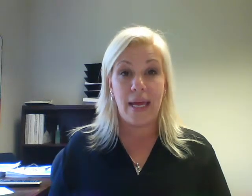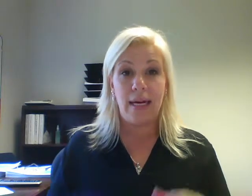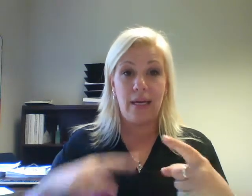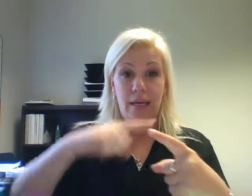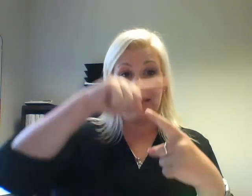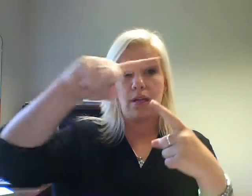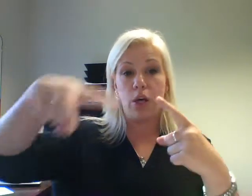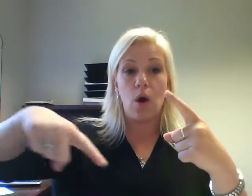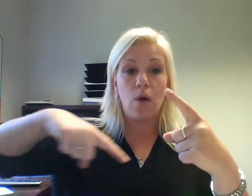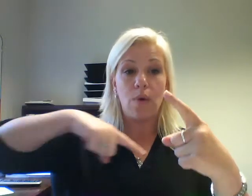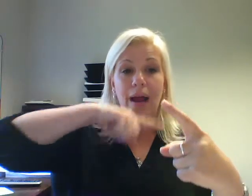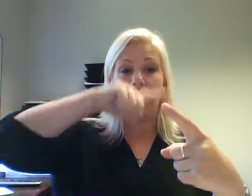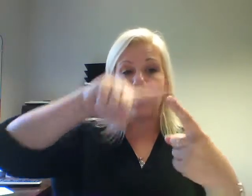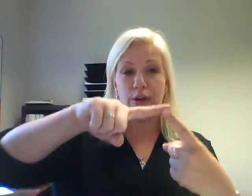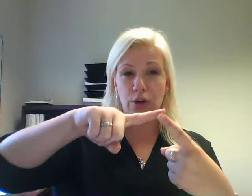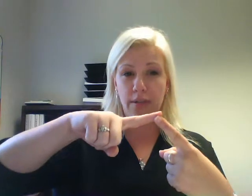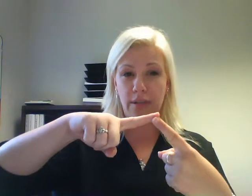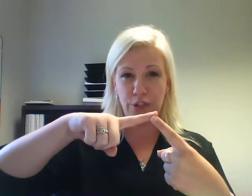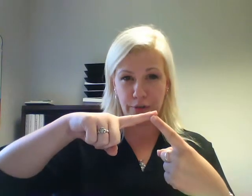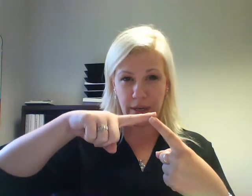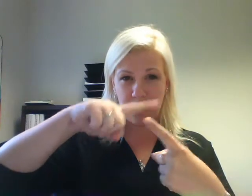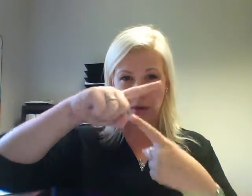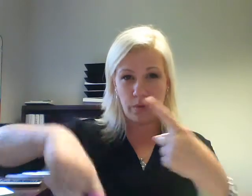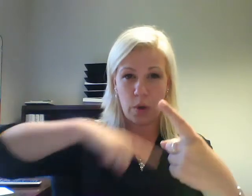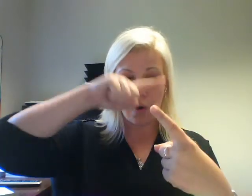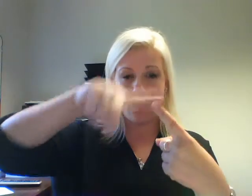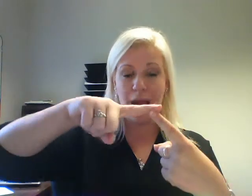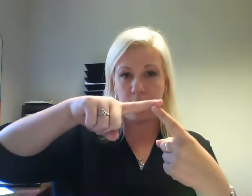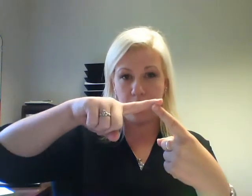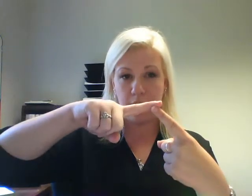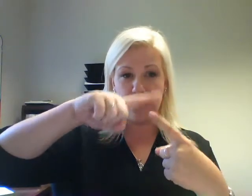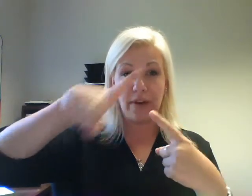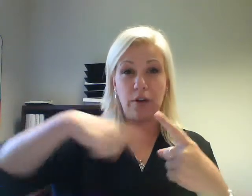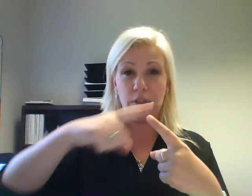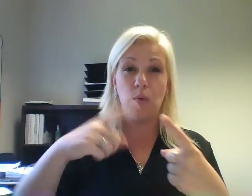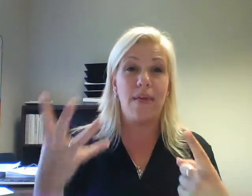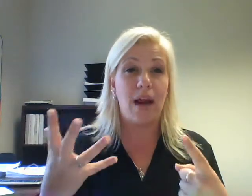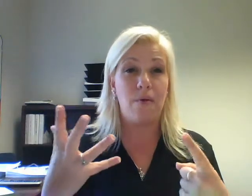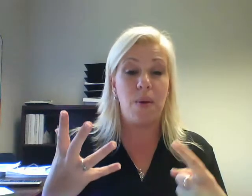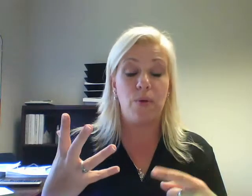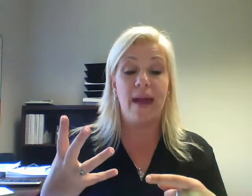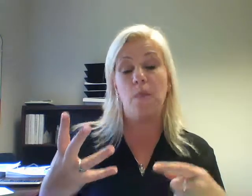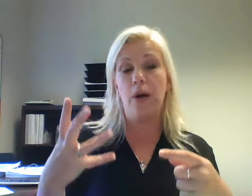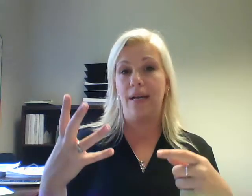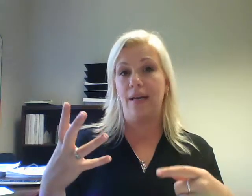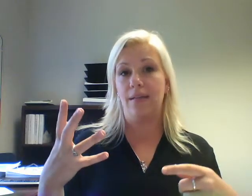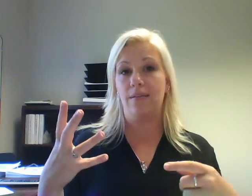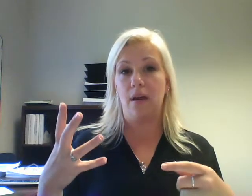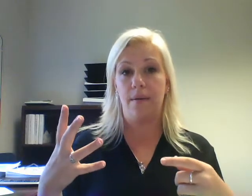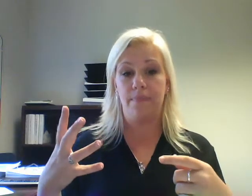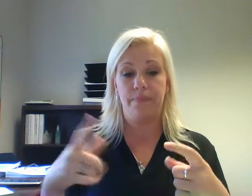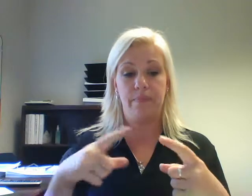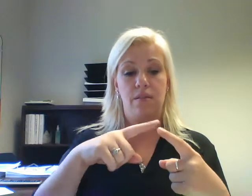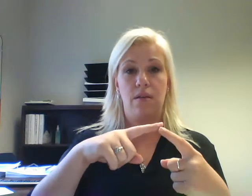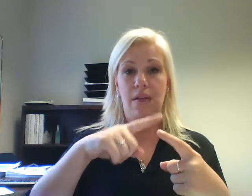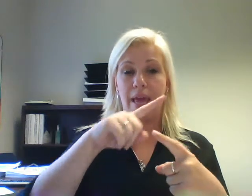When is going to go around and you're going to touch your fingers. So around and touch your finger. And the way that I remembered that one is because the hands